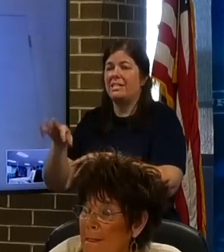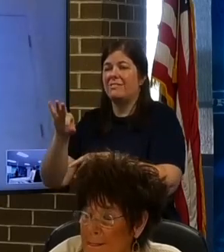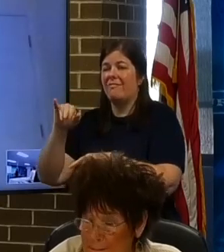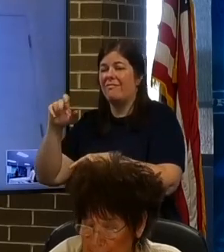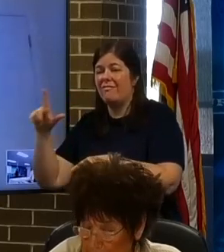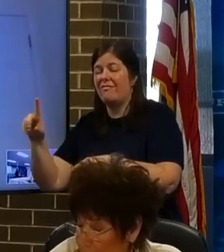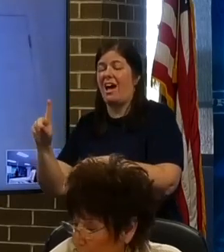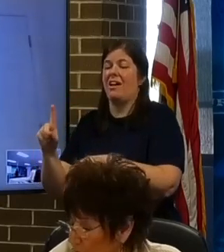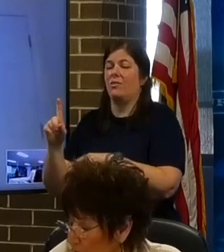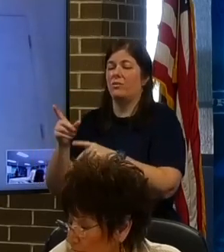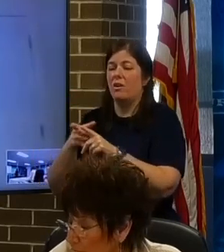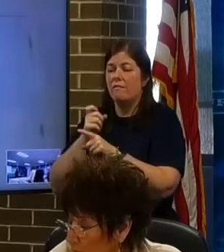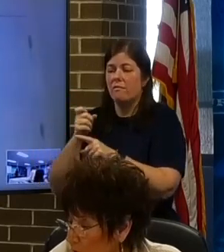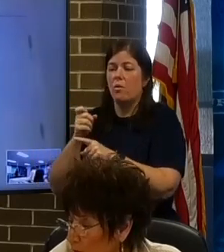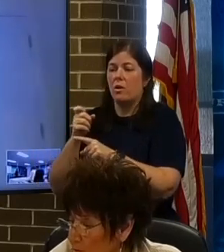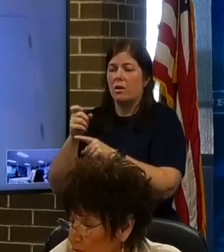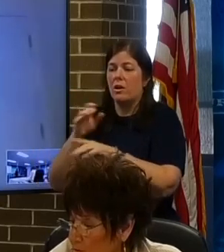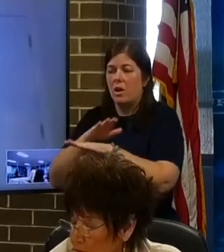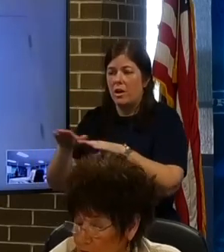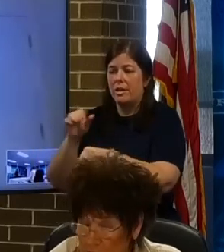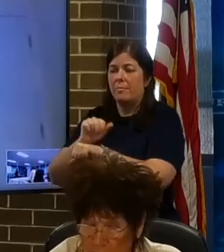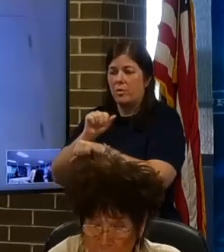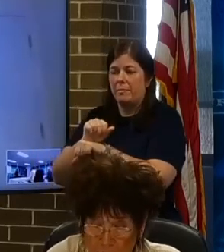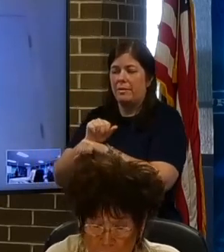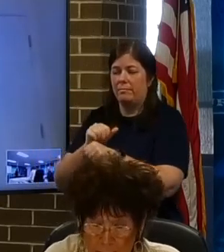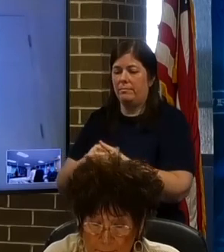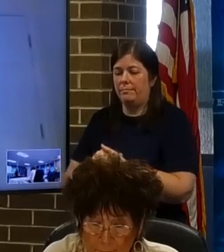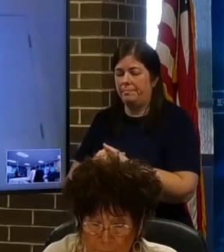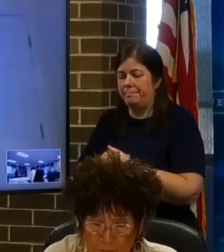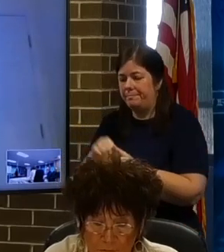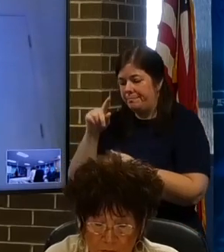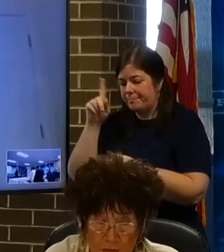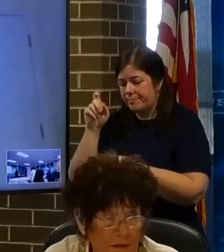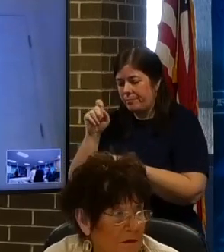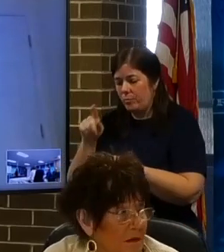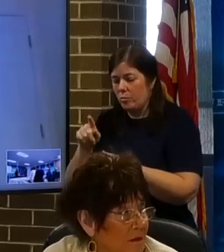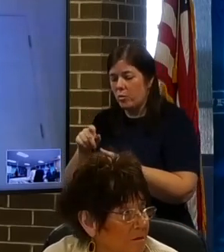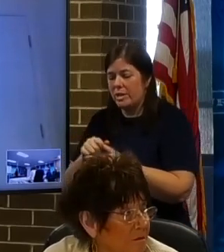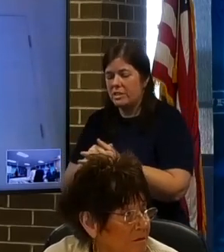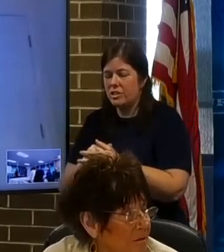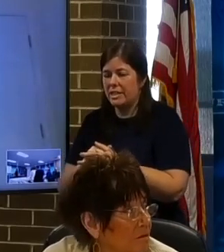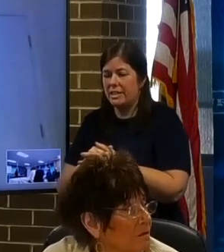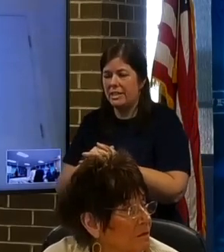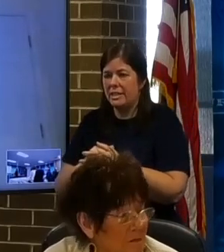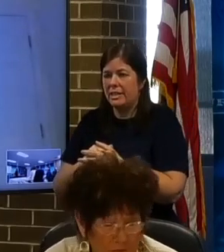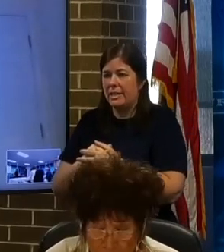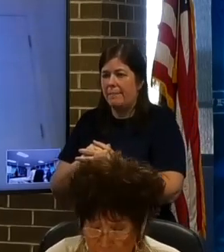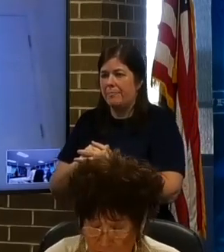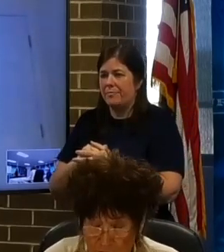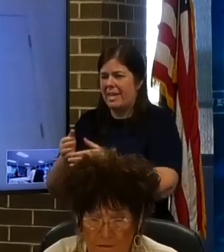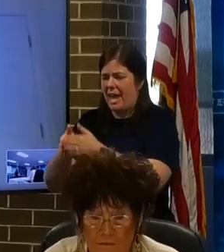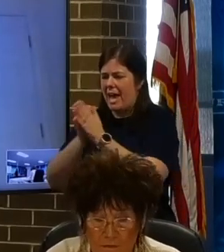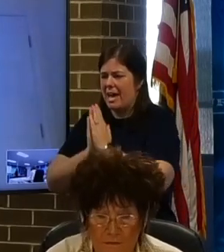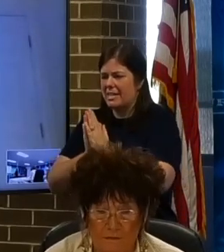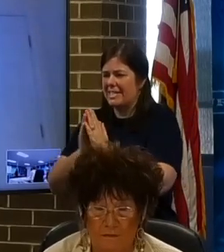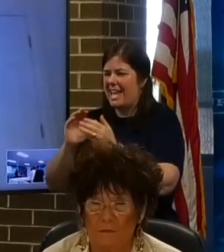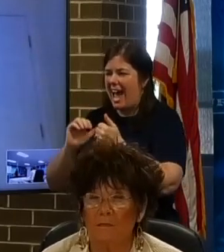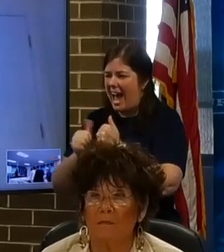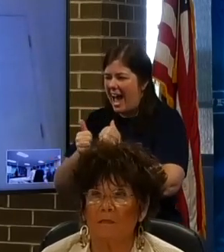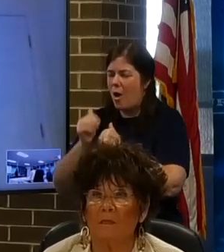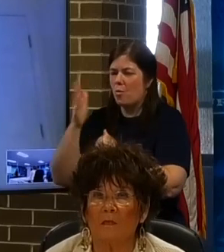So the question is from the Decatur Daily. The question is from the Decatur Daily and asked, how will